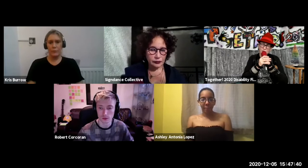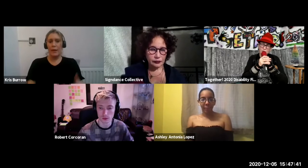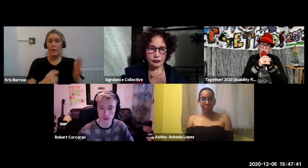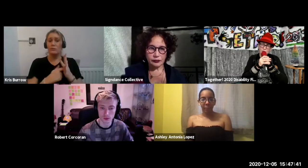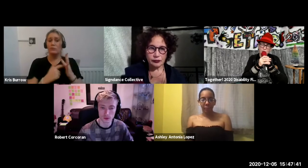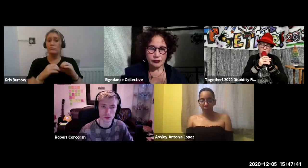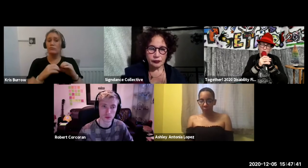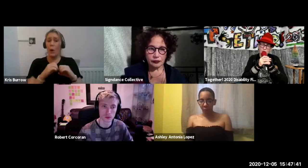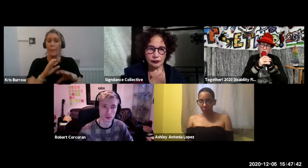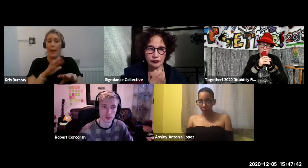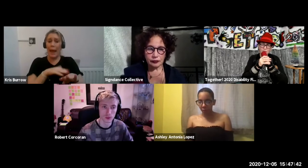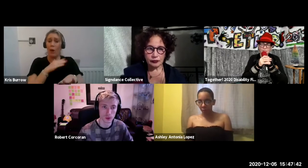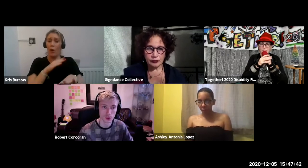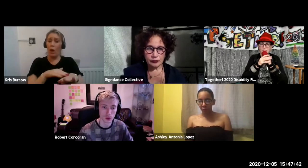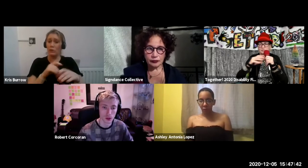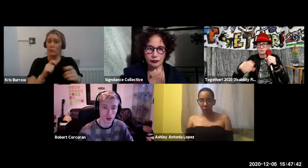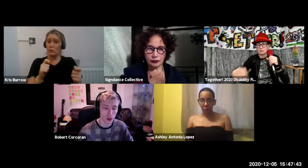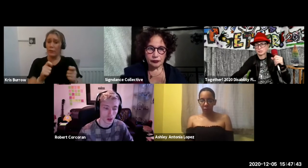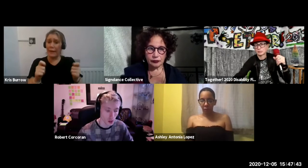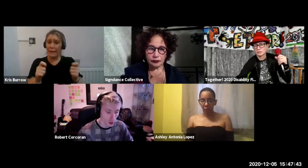did it take you to do the editing?